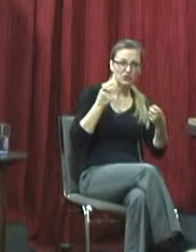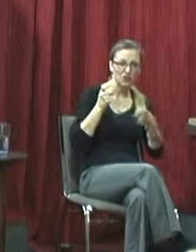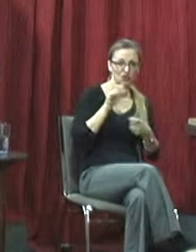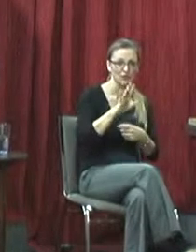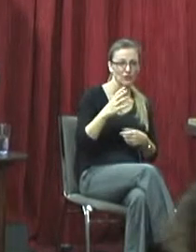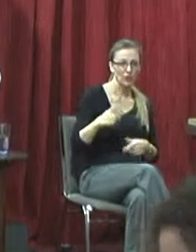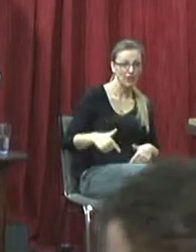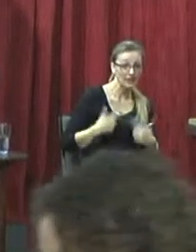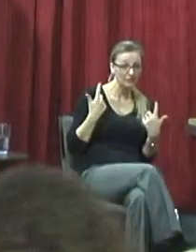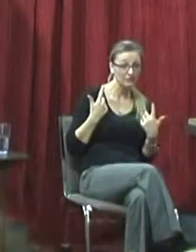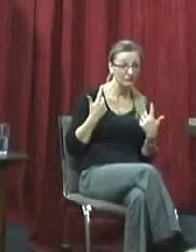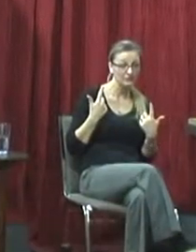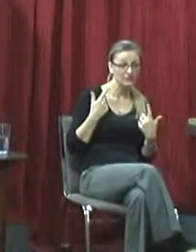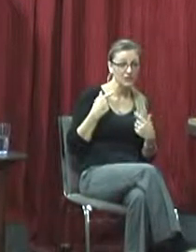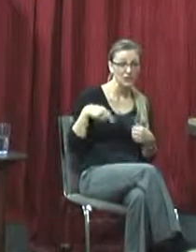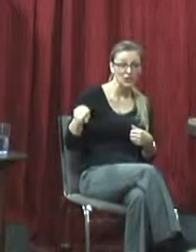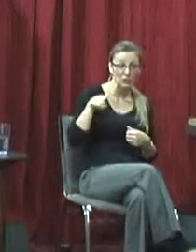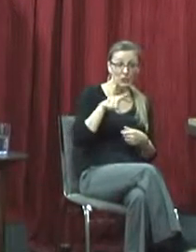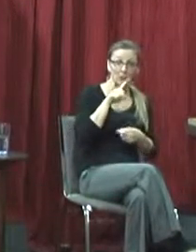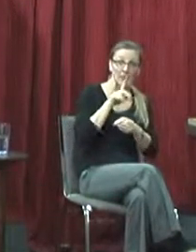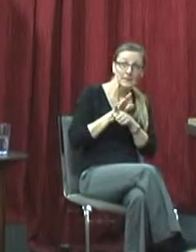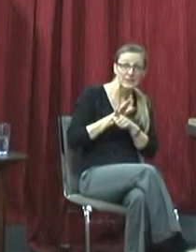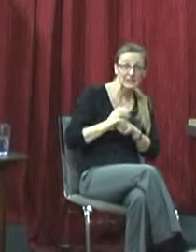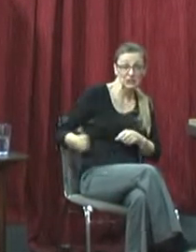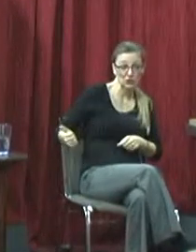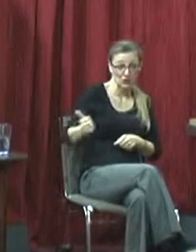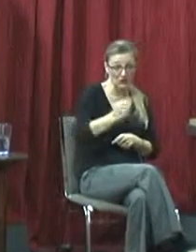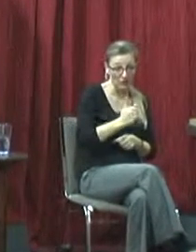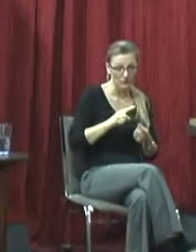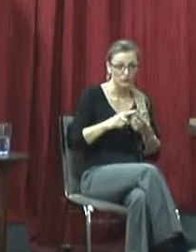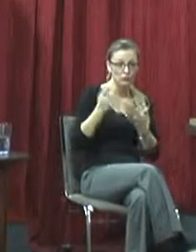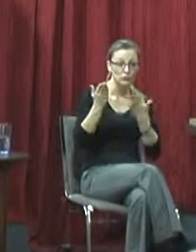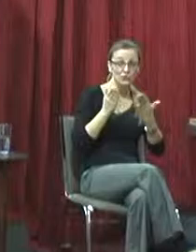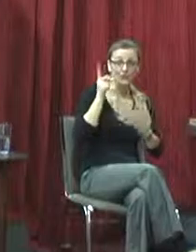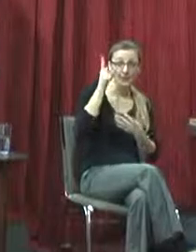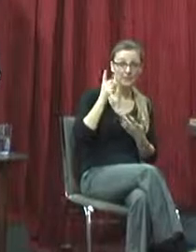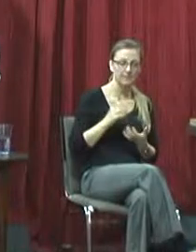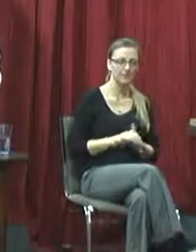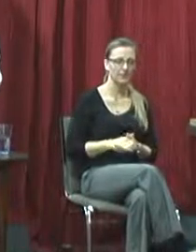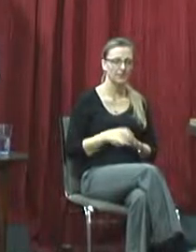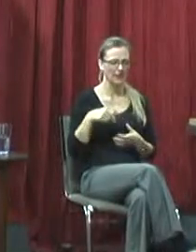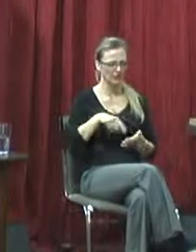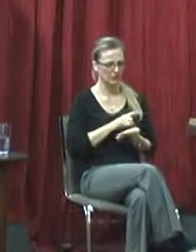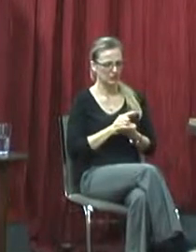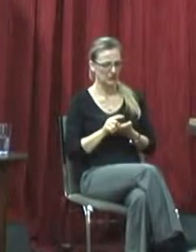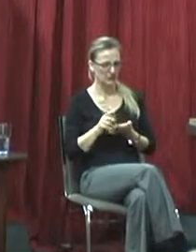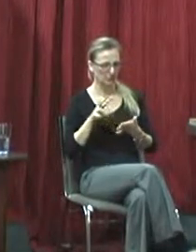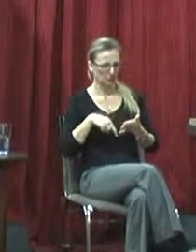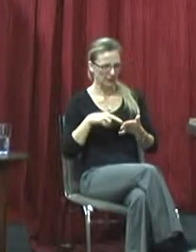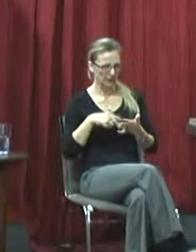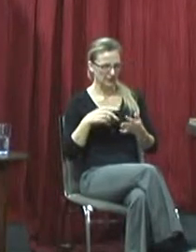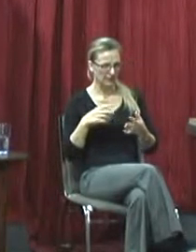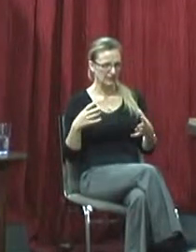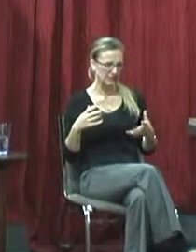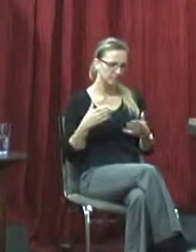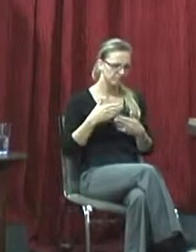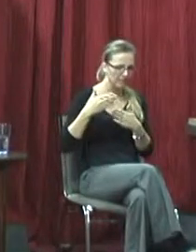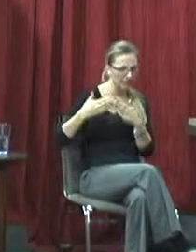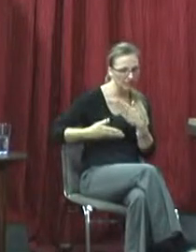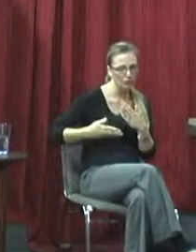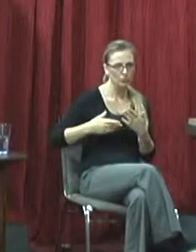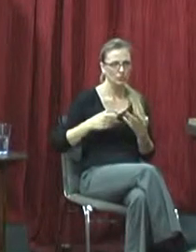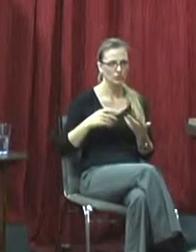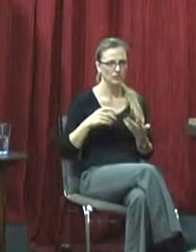It meant that you were committing yourself to serve him. And this week's Parsha is the conclusion of the